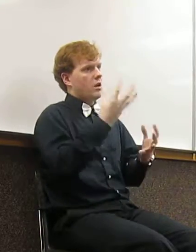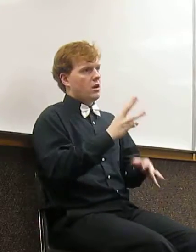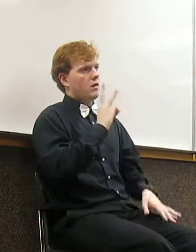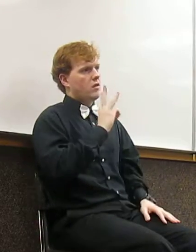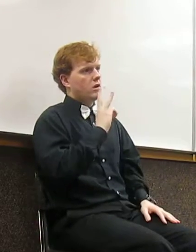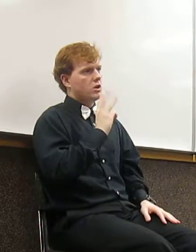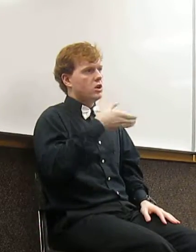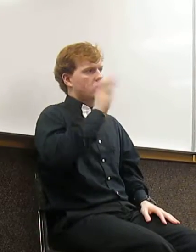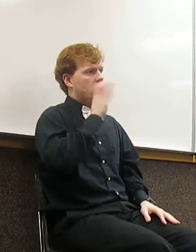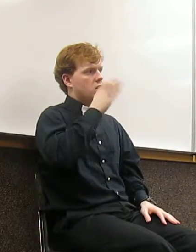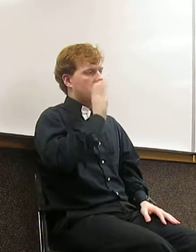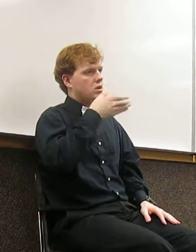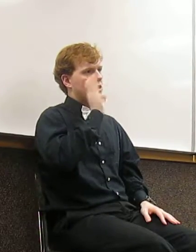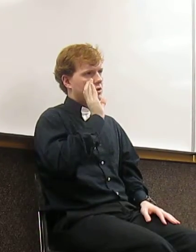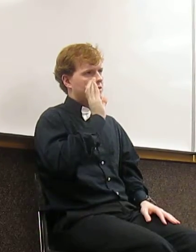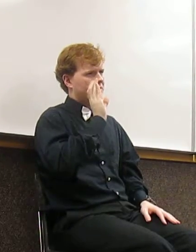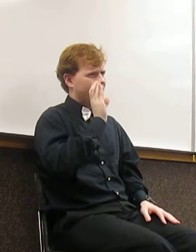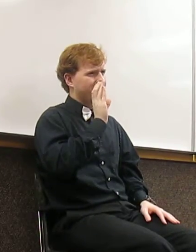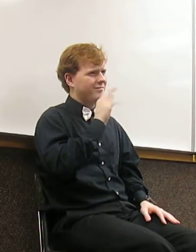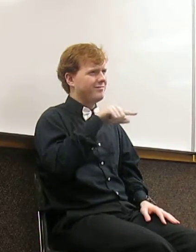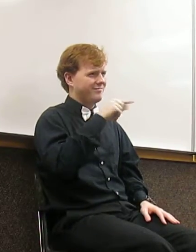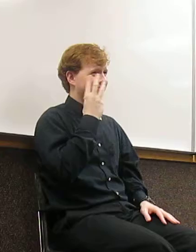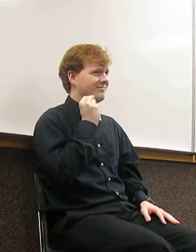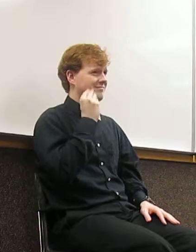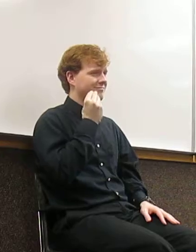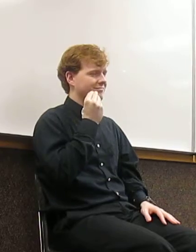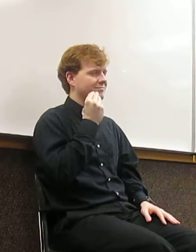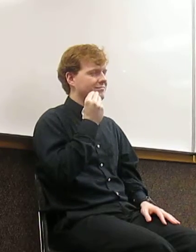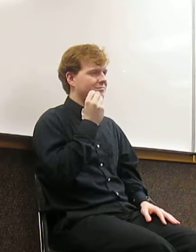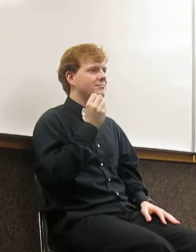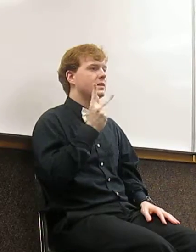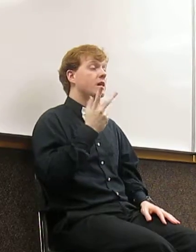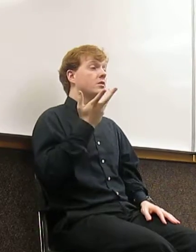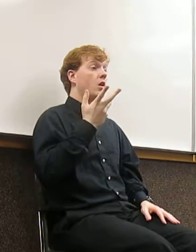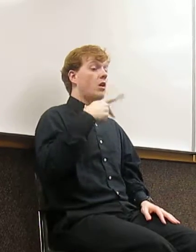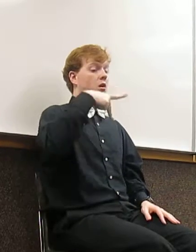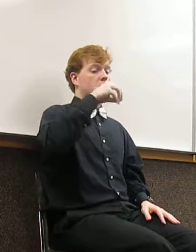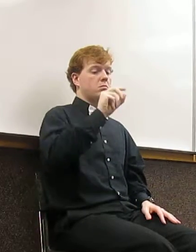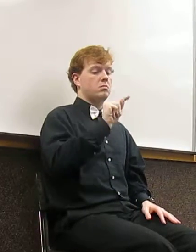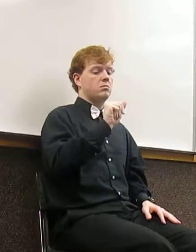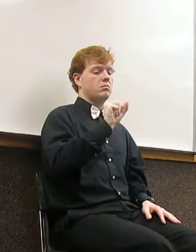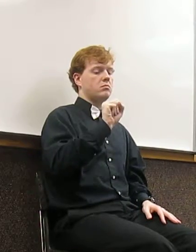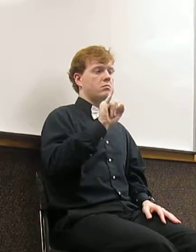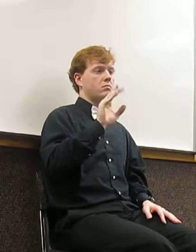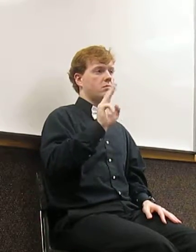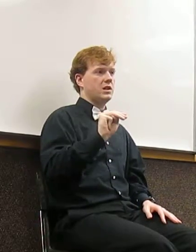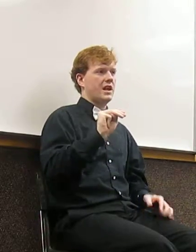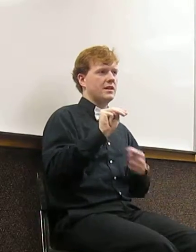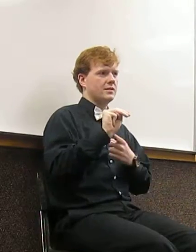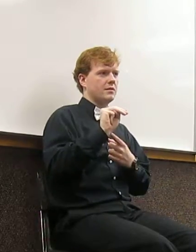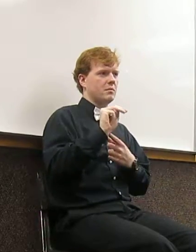lot. glasses. Okay. 8 glasses. Okay, so what potassium does, it kind of aids in the water that you're